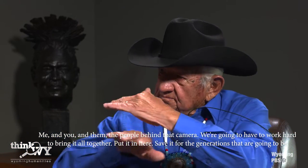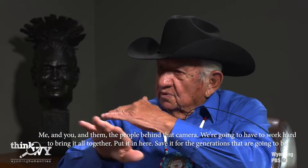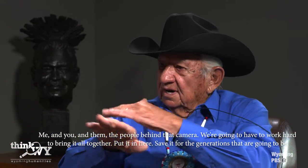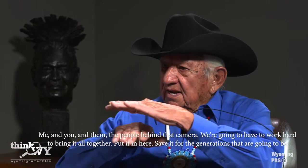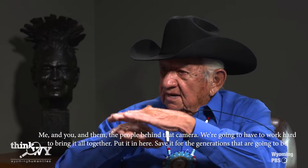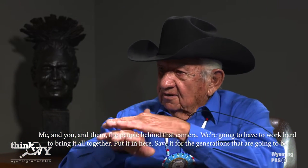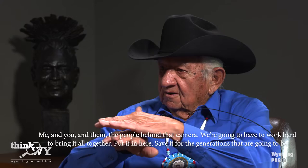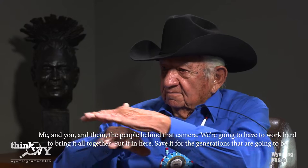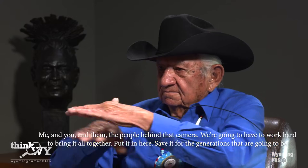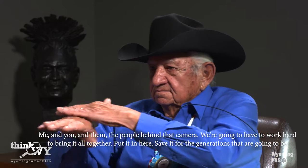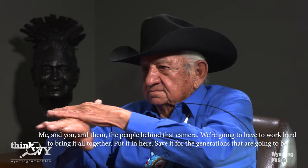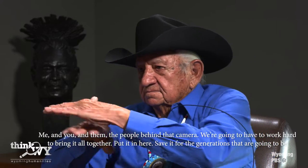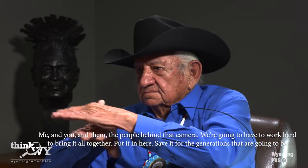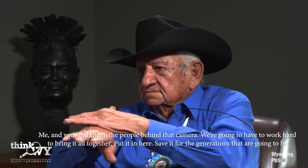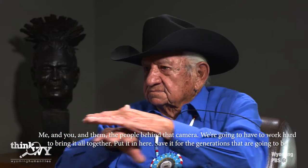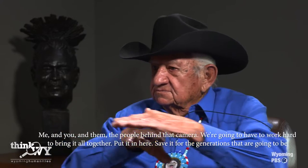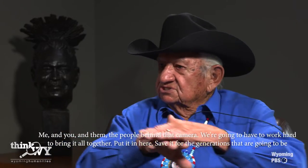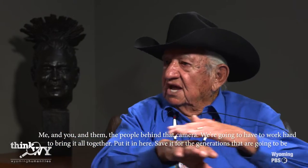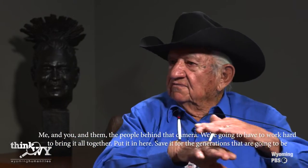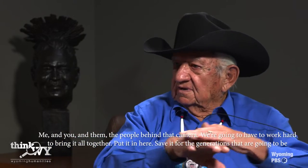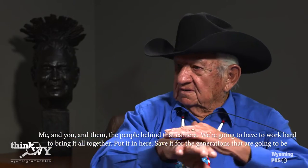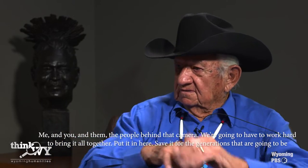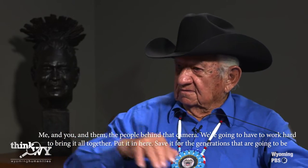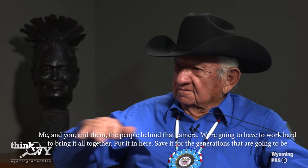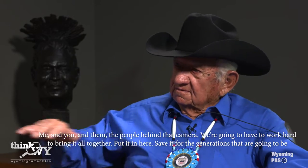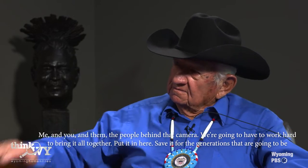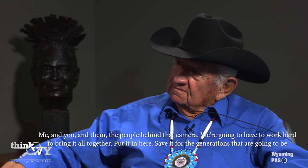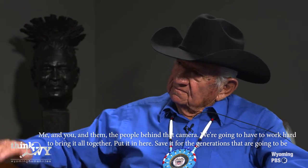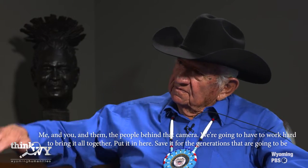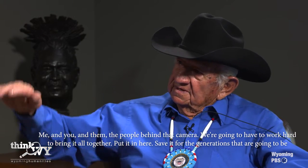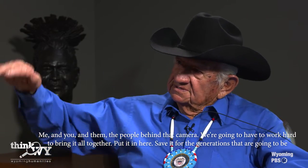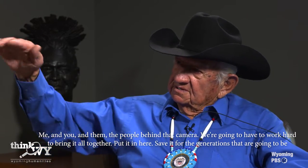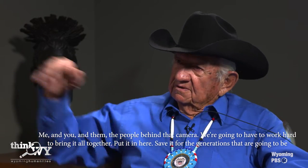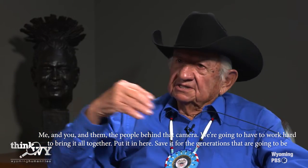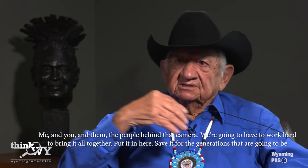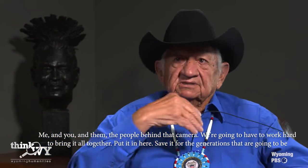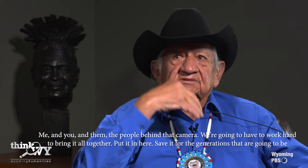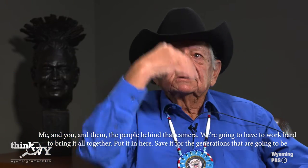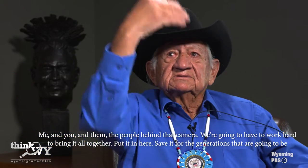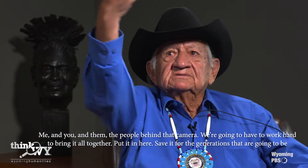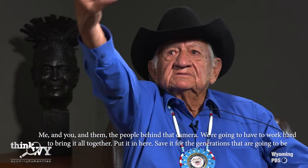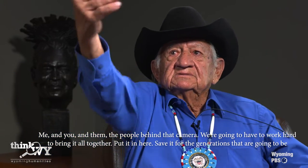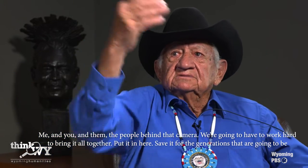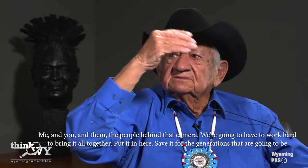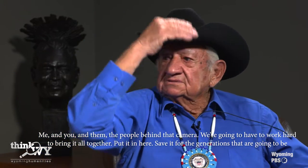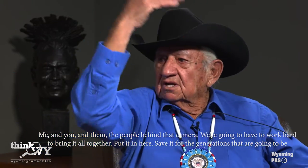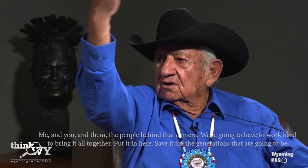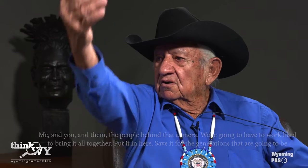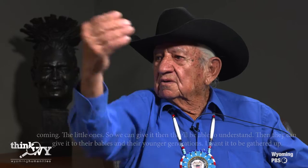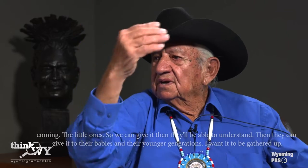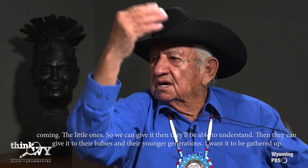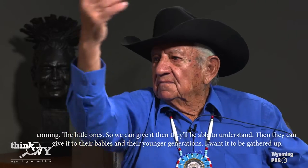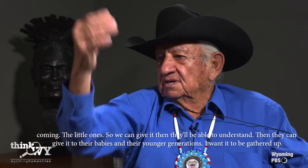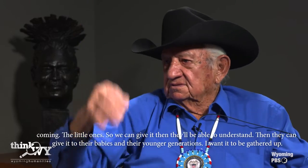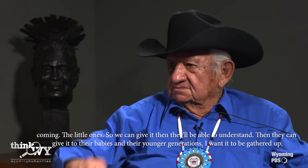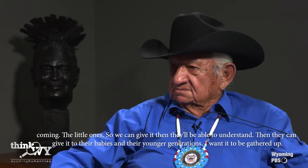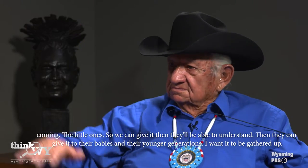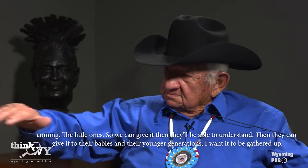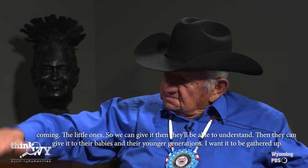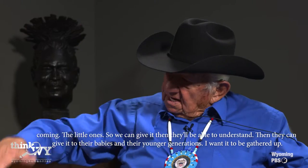Put it in here, save it for the generations that are gonna be coming, the